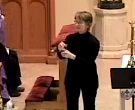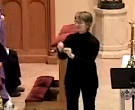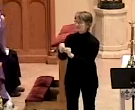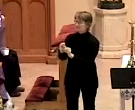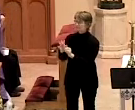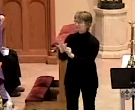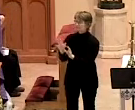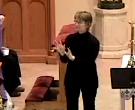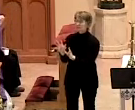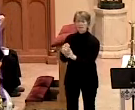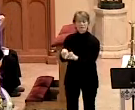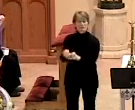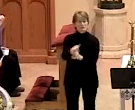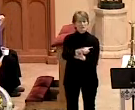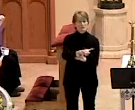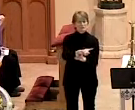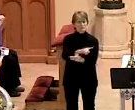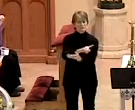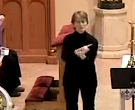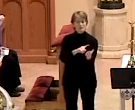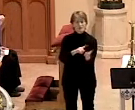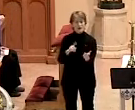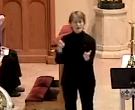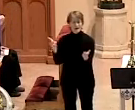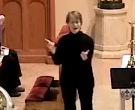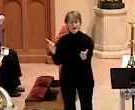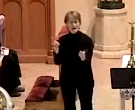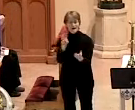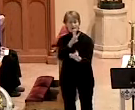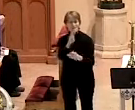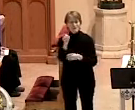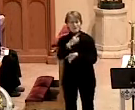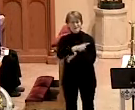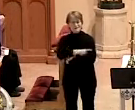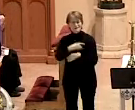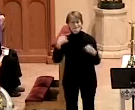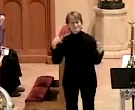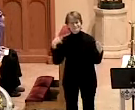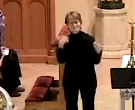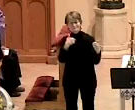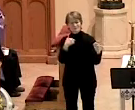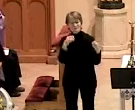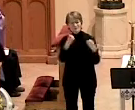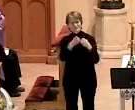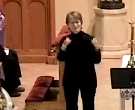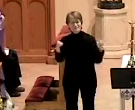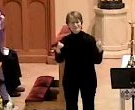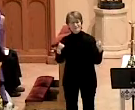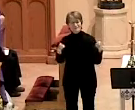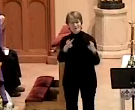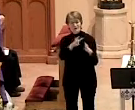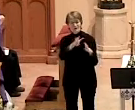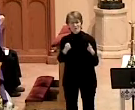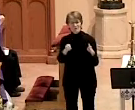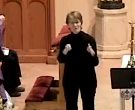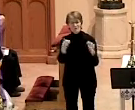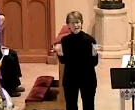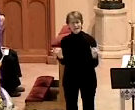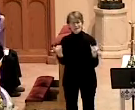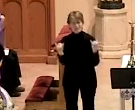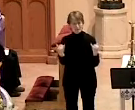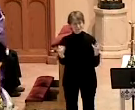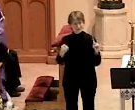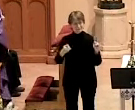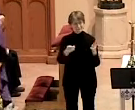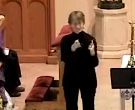bud. You and I are 40 days away from Easter. We begin our 40 days.